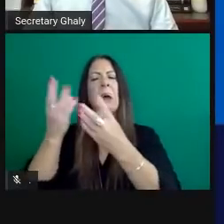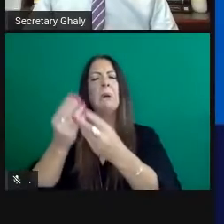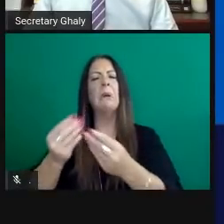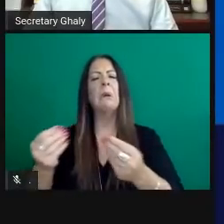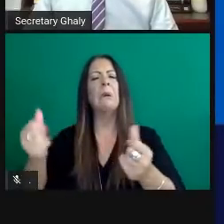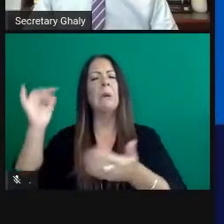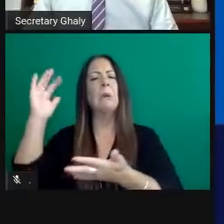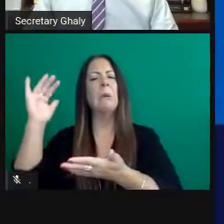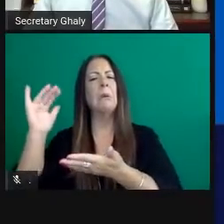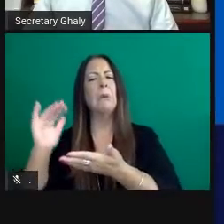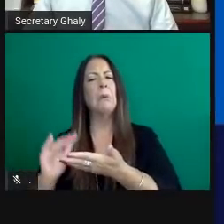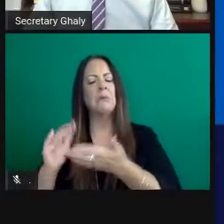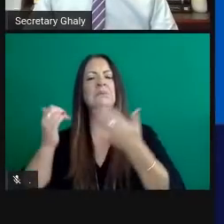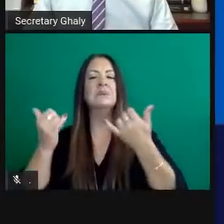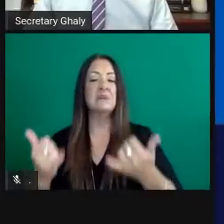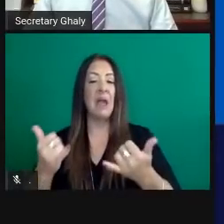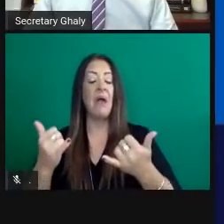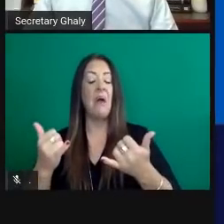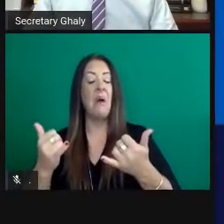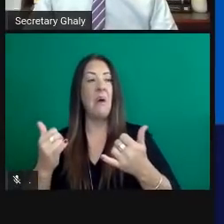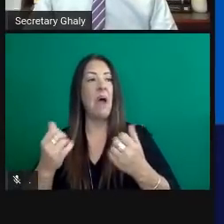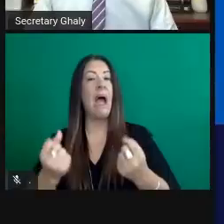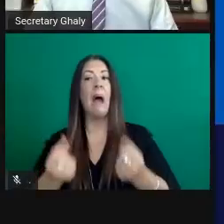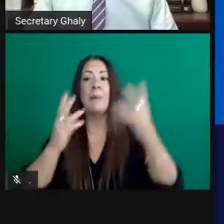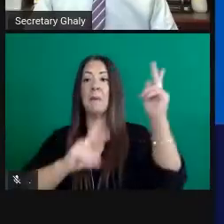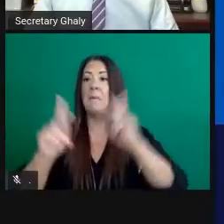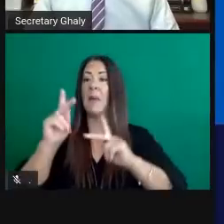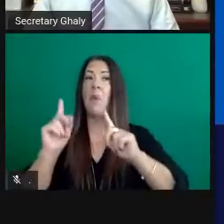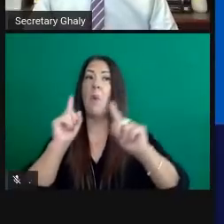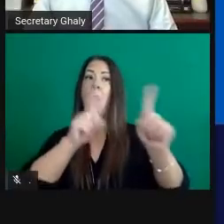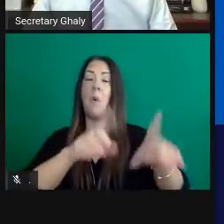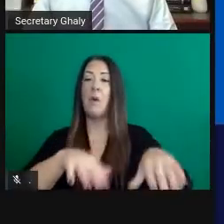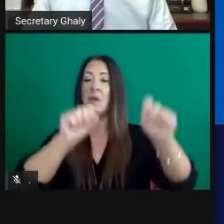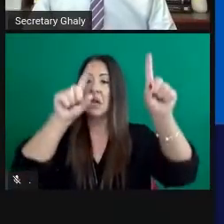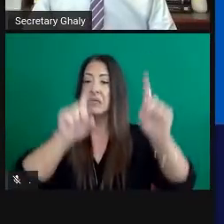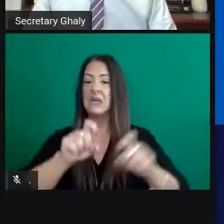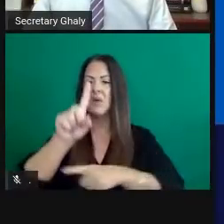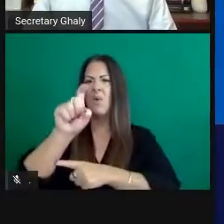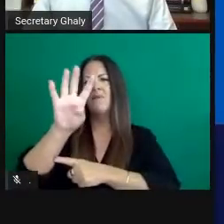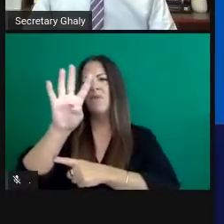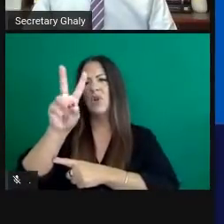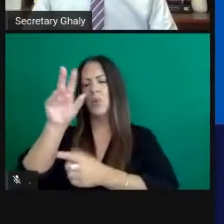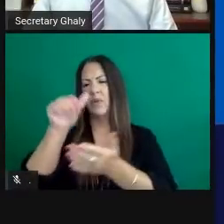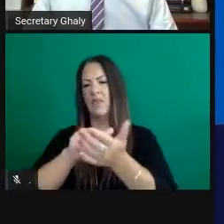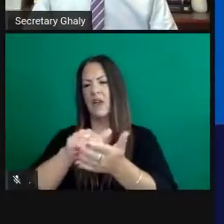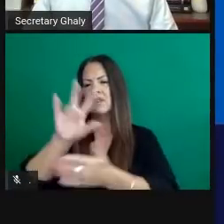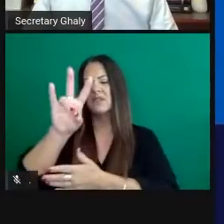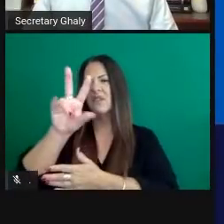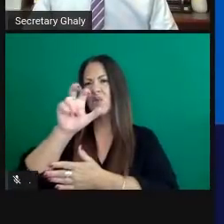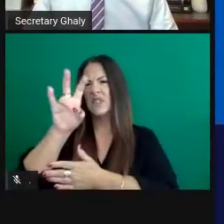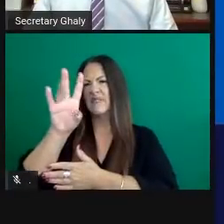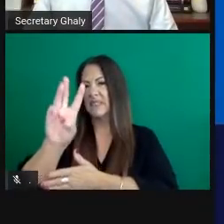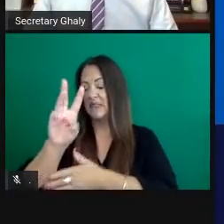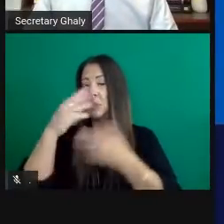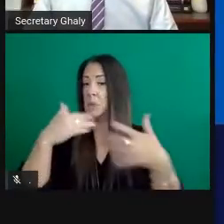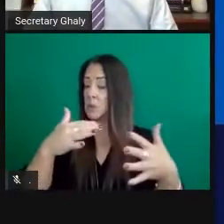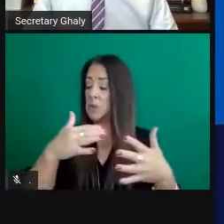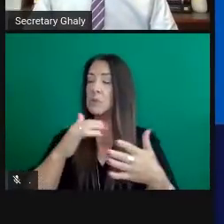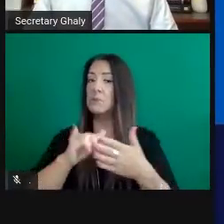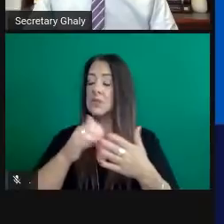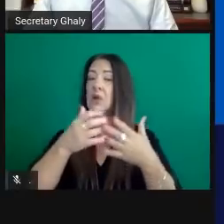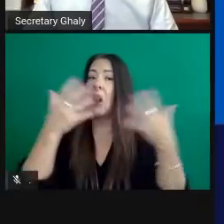doing now over 140,000 tests on average a day with a 14-day positivity